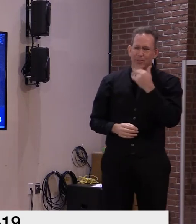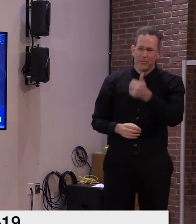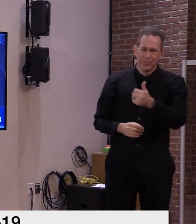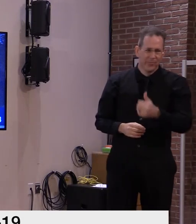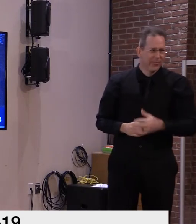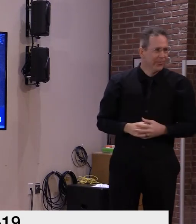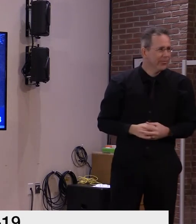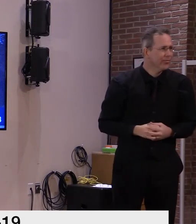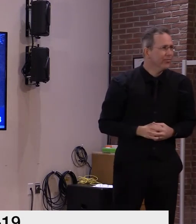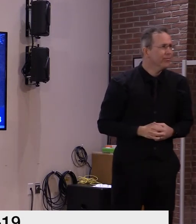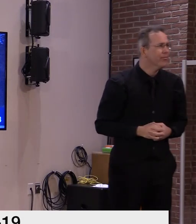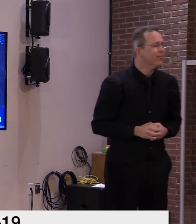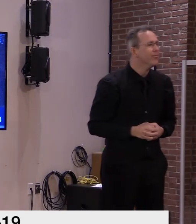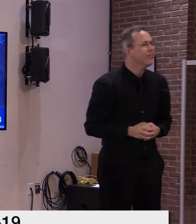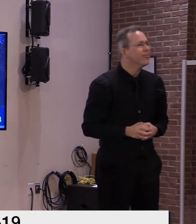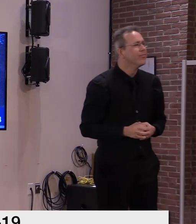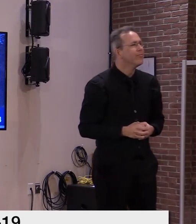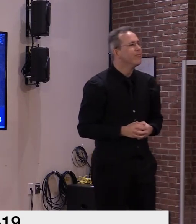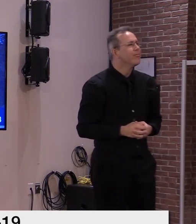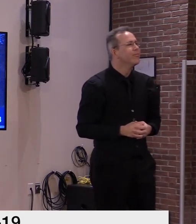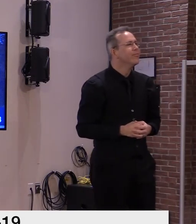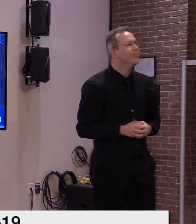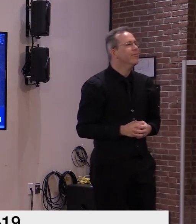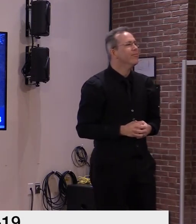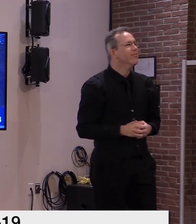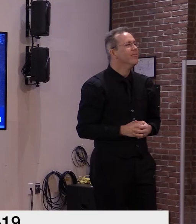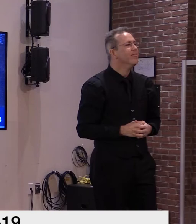Eric, the Times Argus.